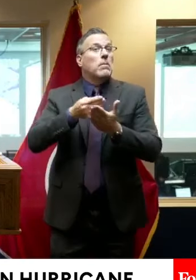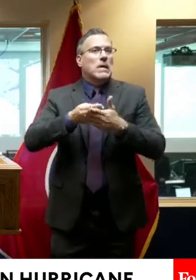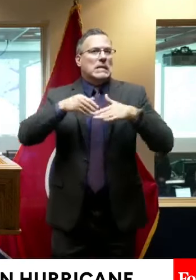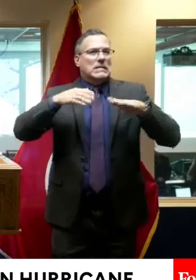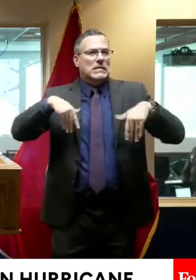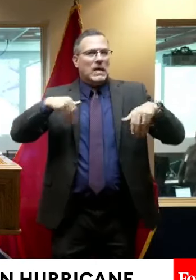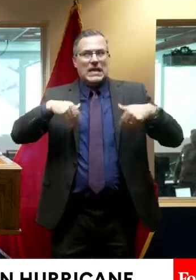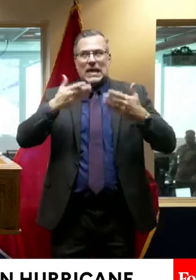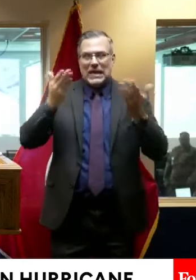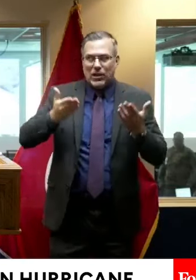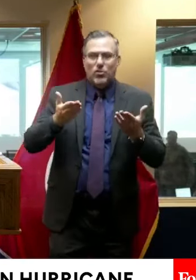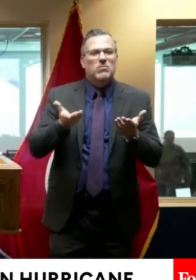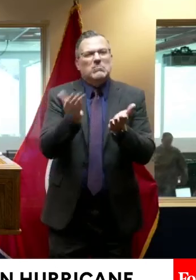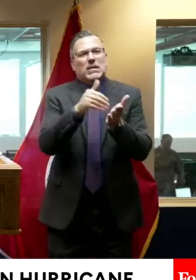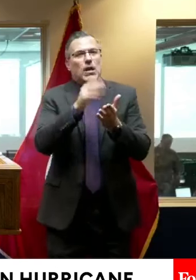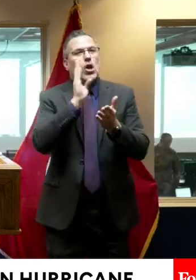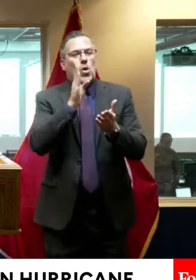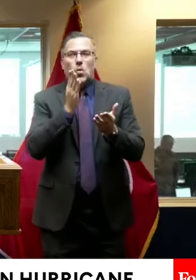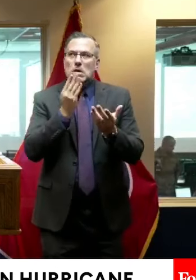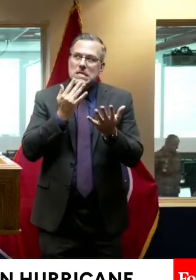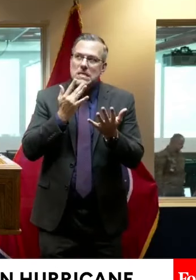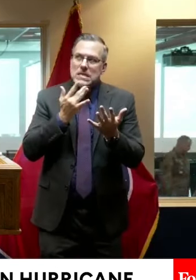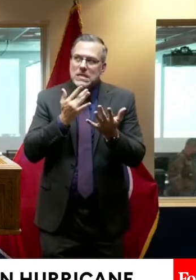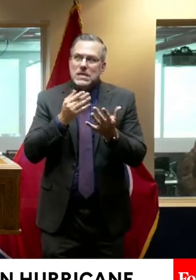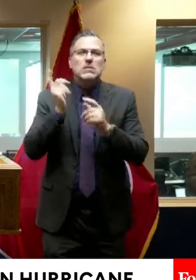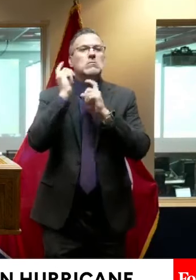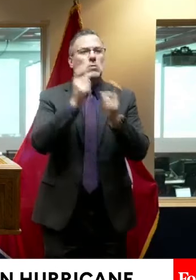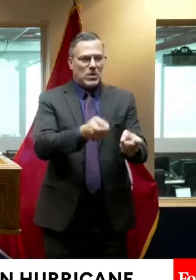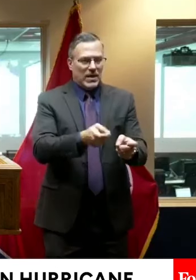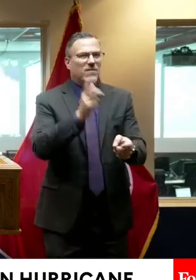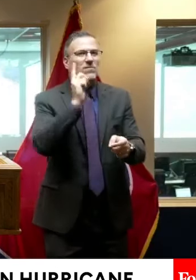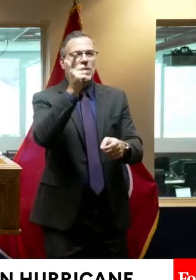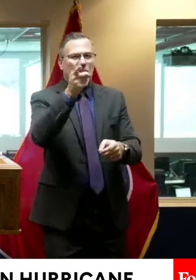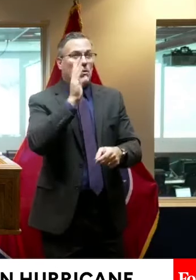it's like federal funding. It'll come. But that's